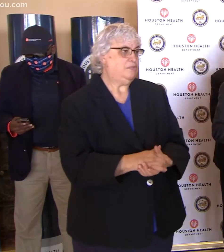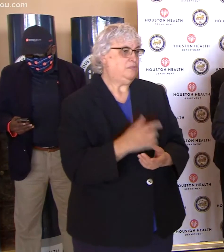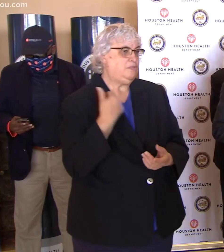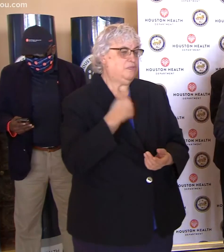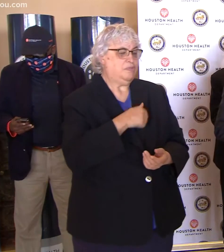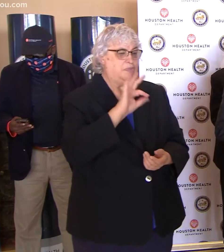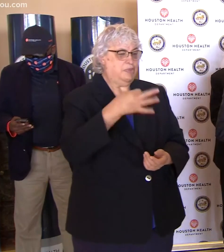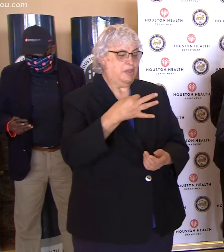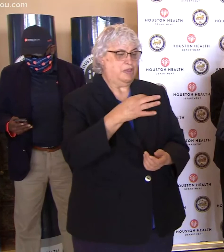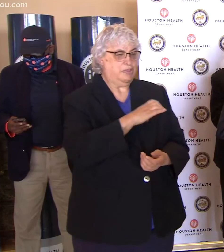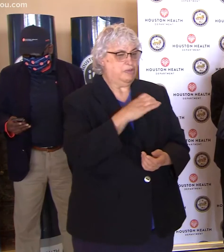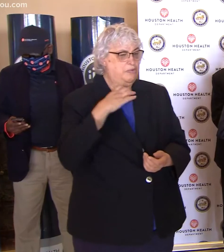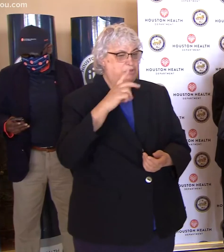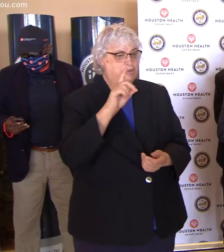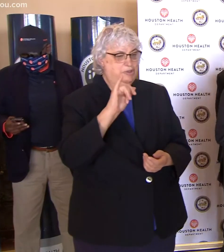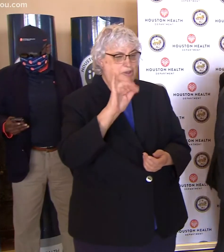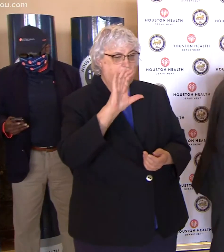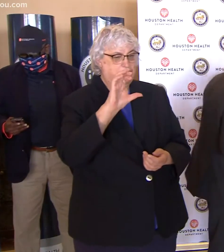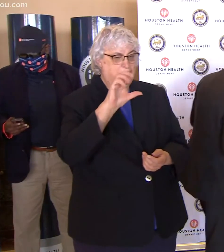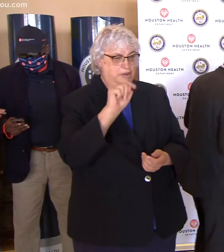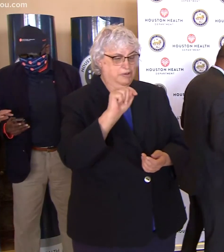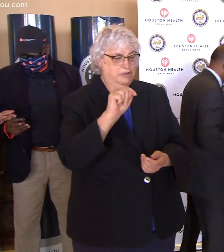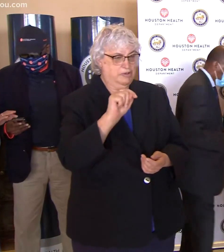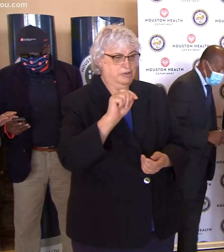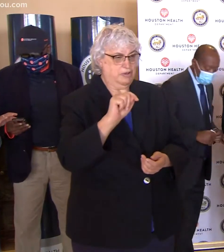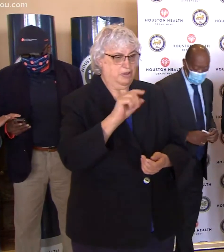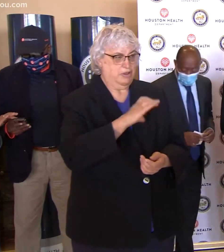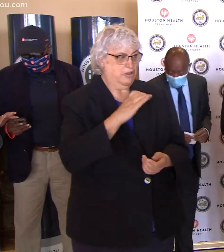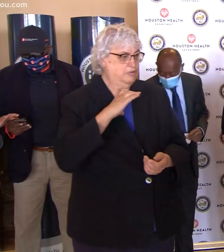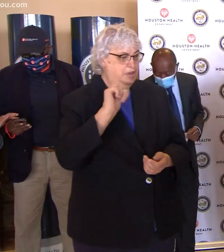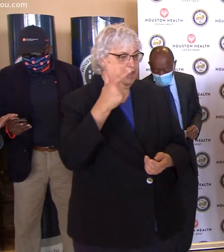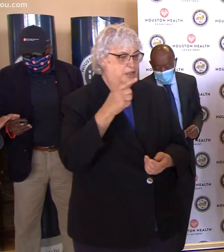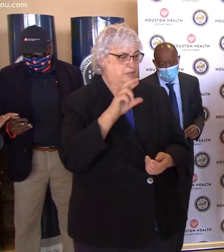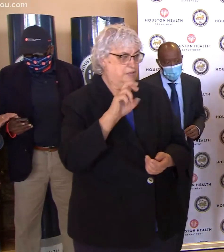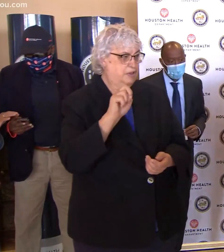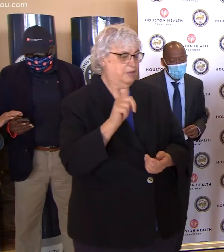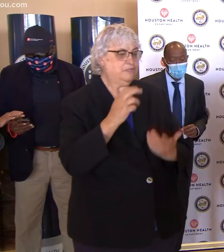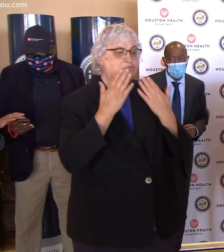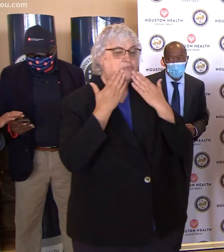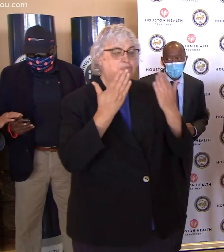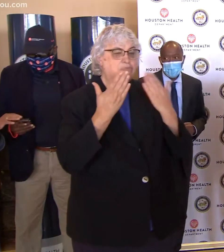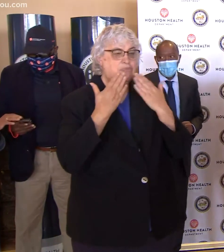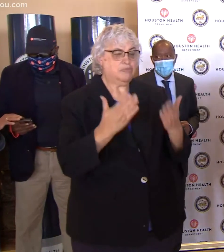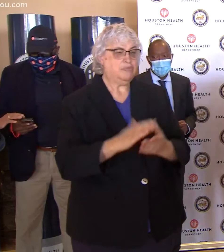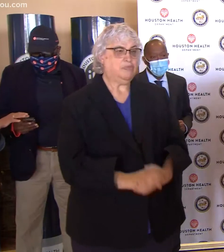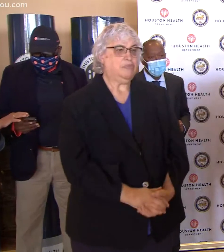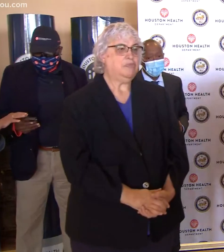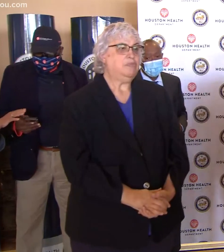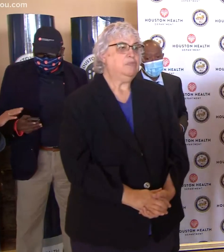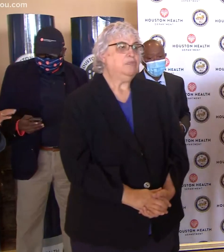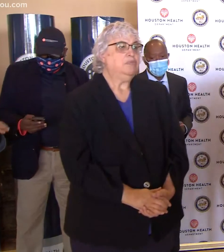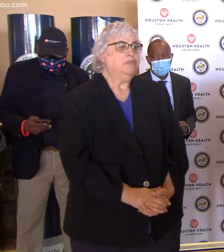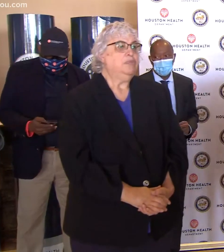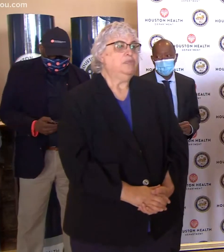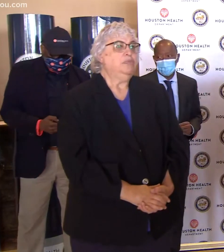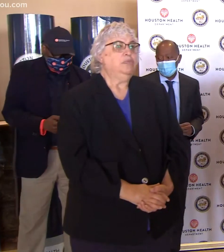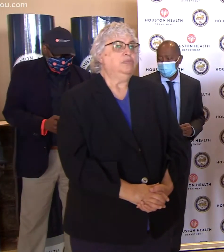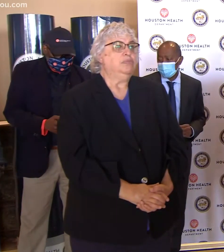9th Congressional District. Let me bring up Congressman Al Green. Thank you very much, Mayor. I will be taking